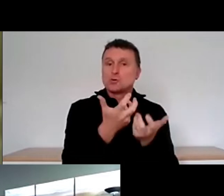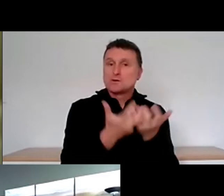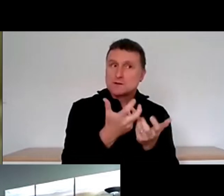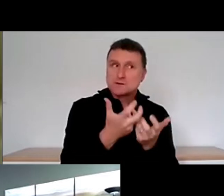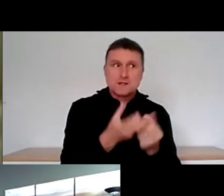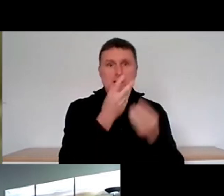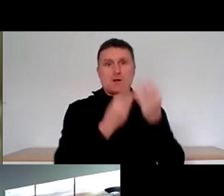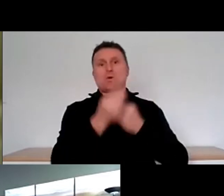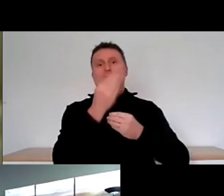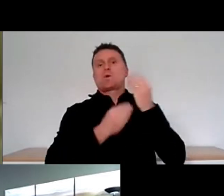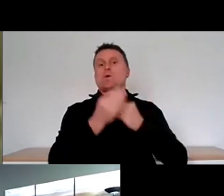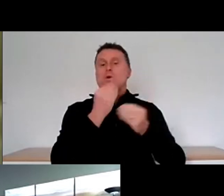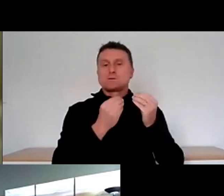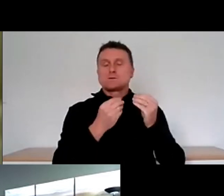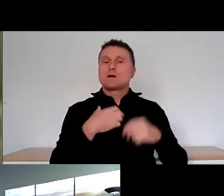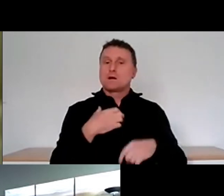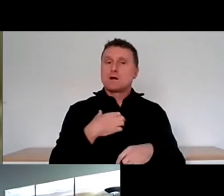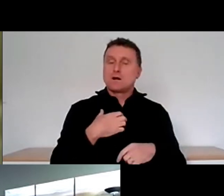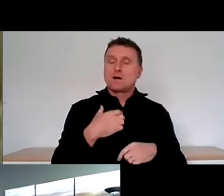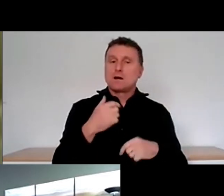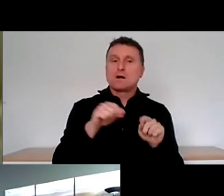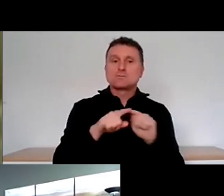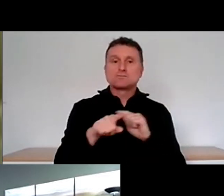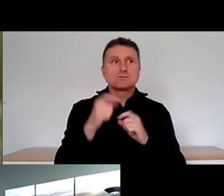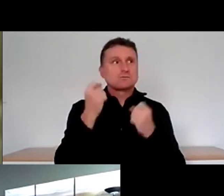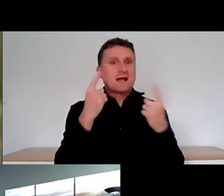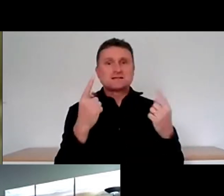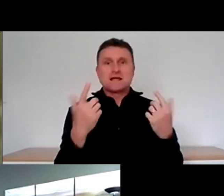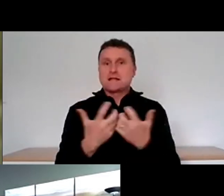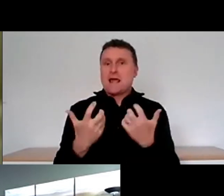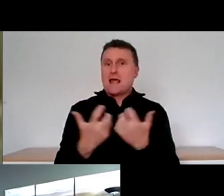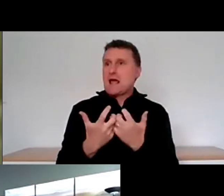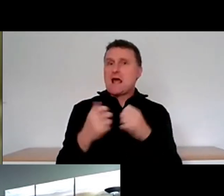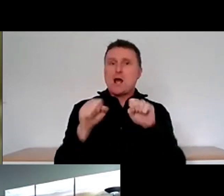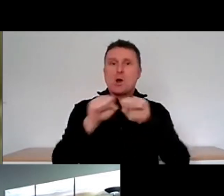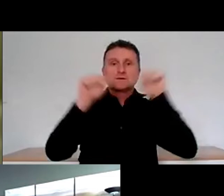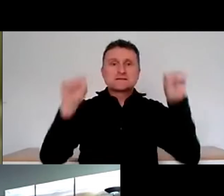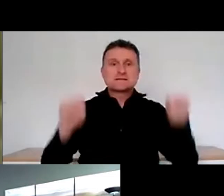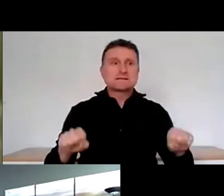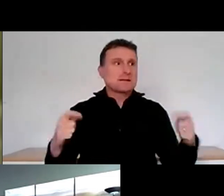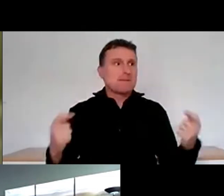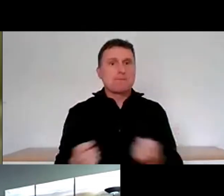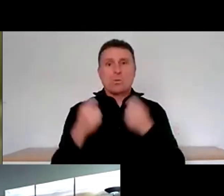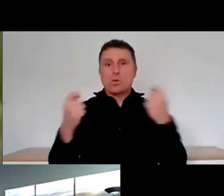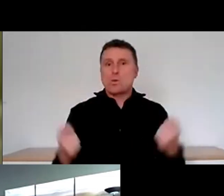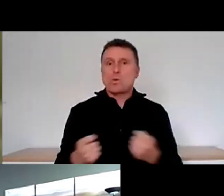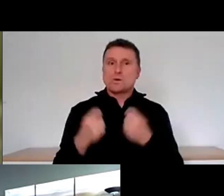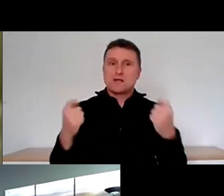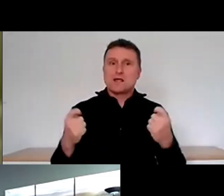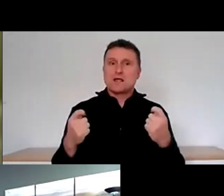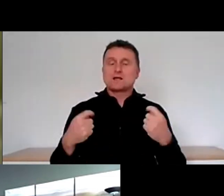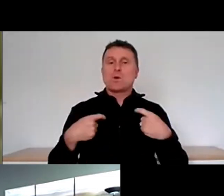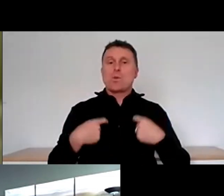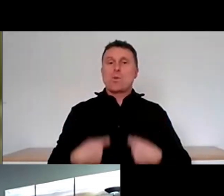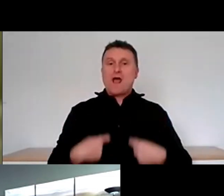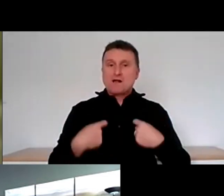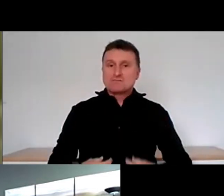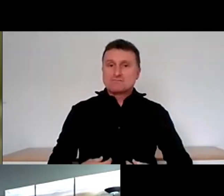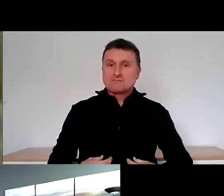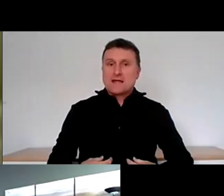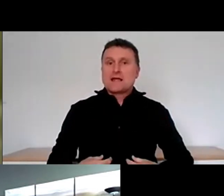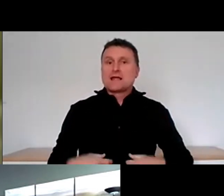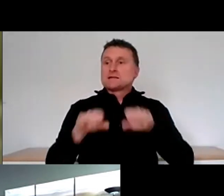disputes between a system that helps and others, ACC system, the wider welfare and disability system,